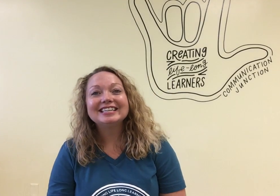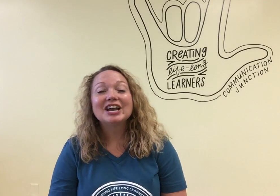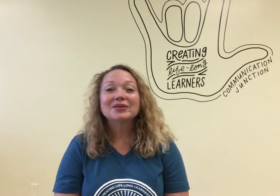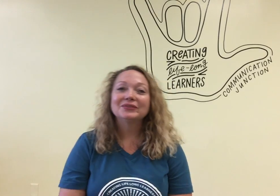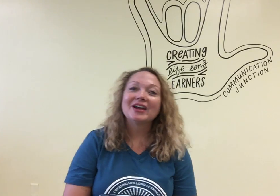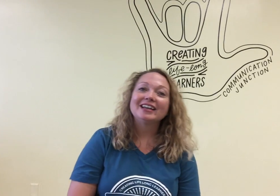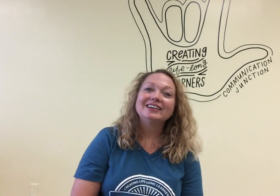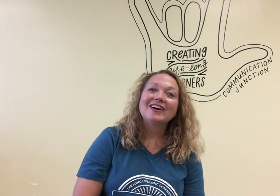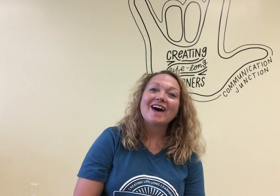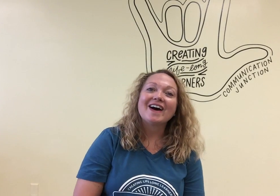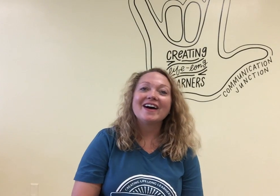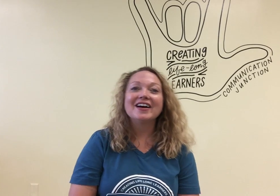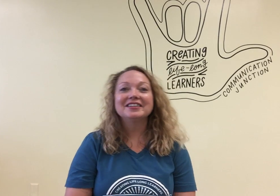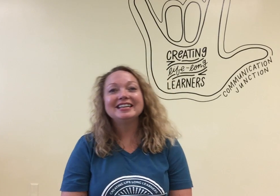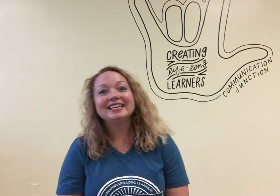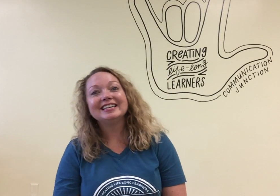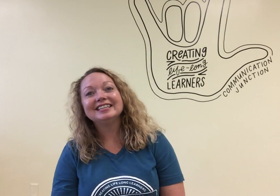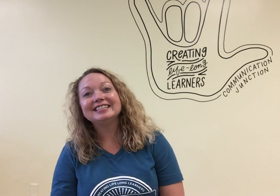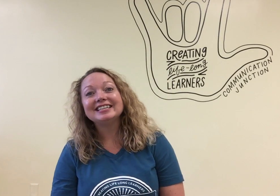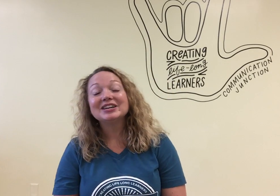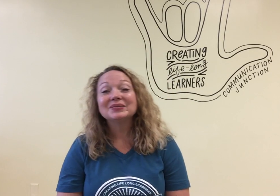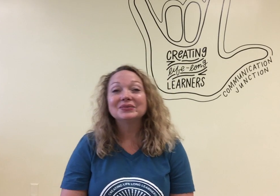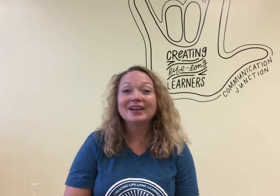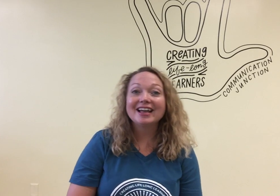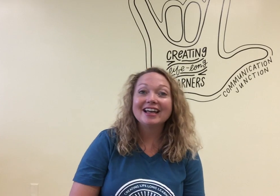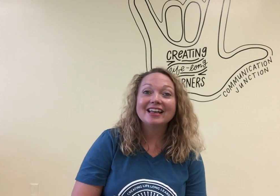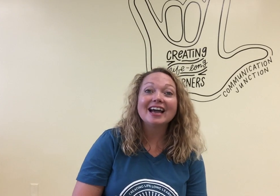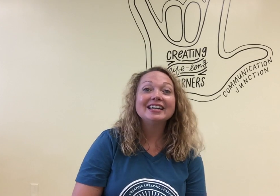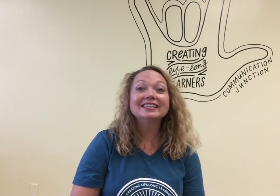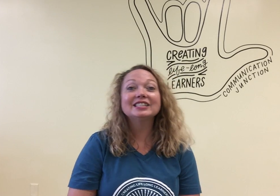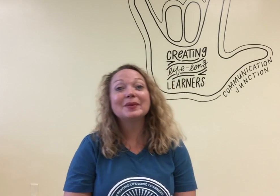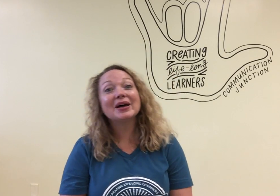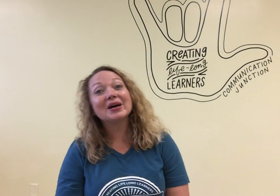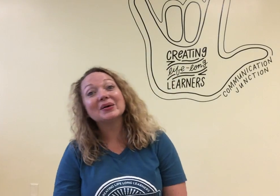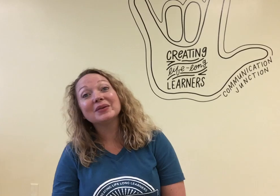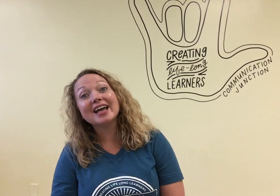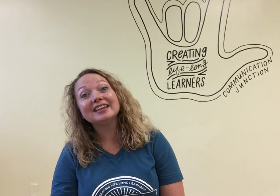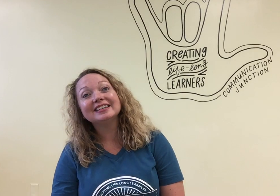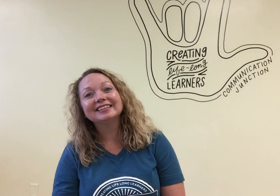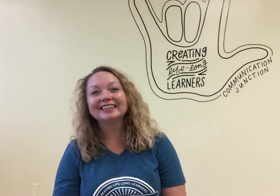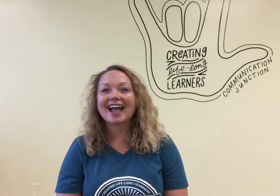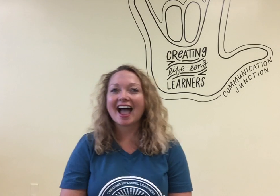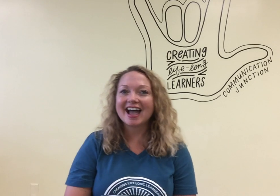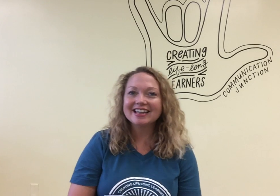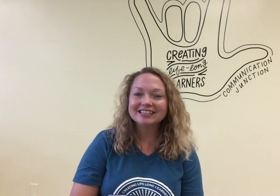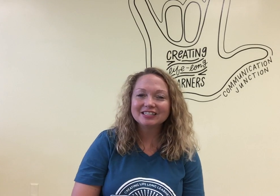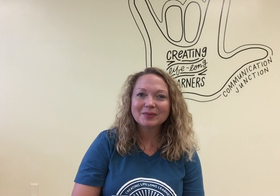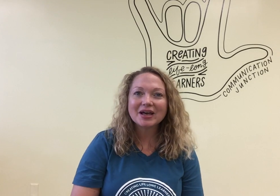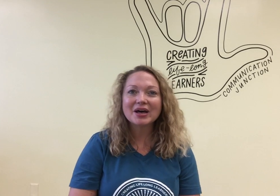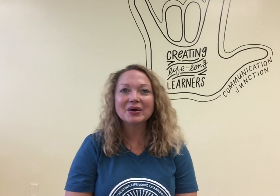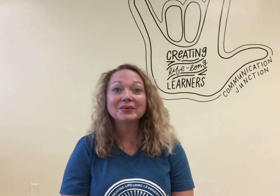R-E-D, red. R-E-D, red. I can spell red. I can spell